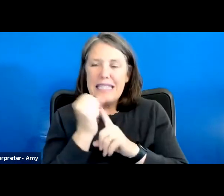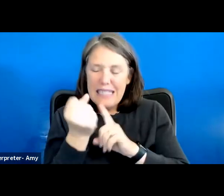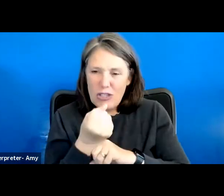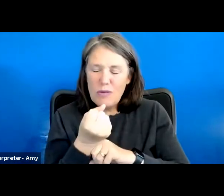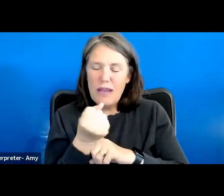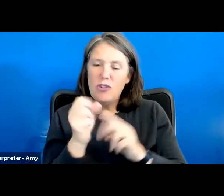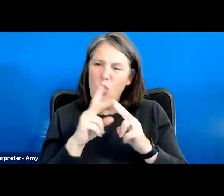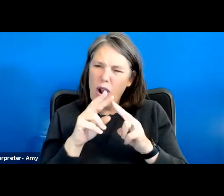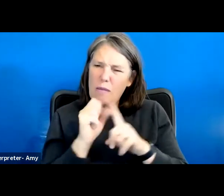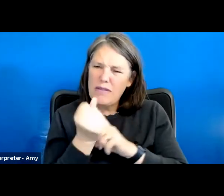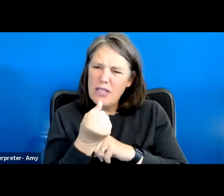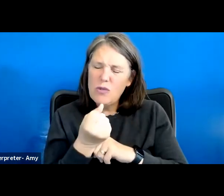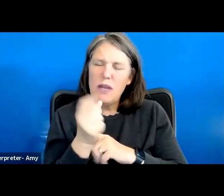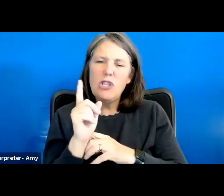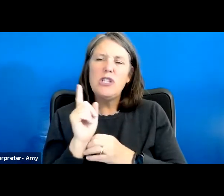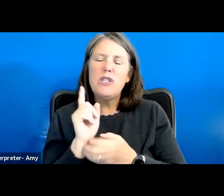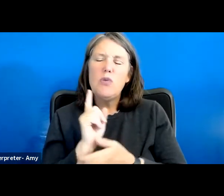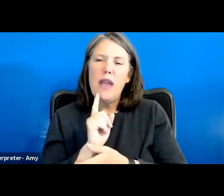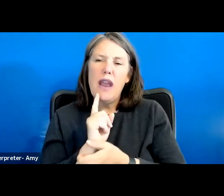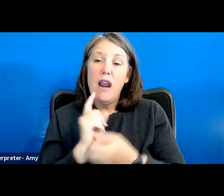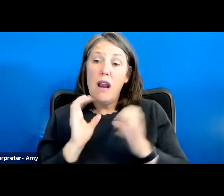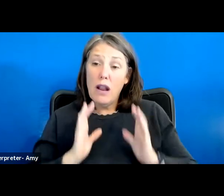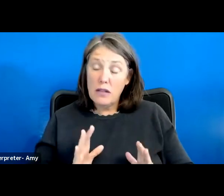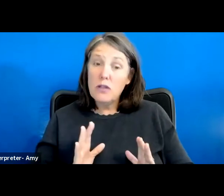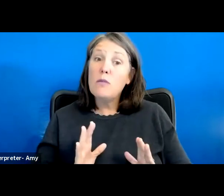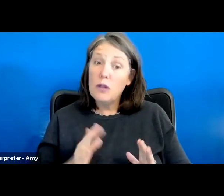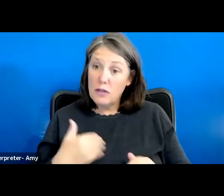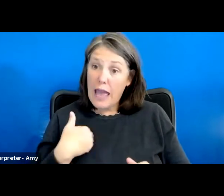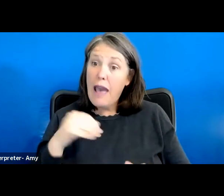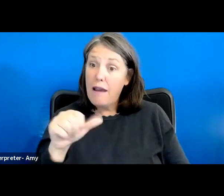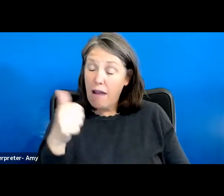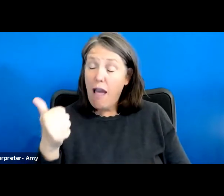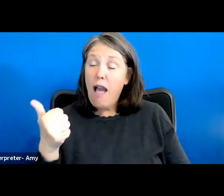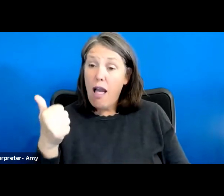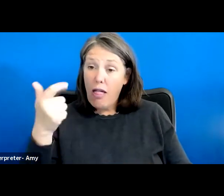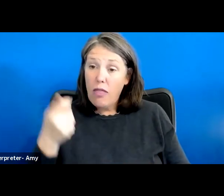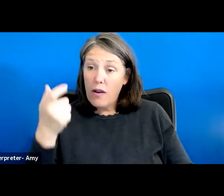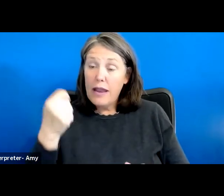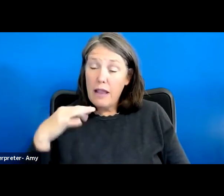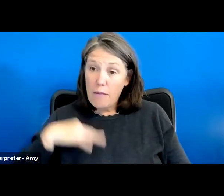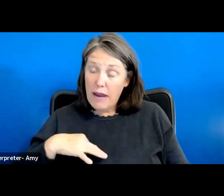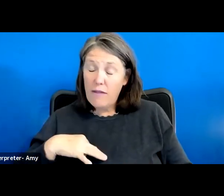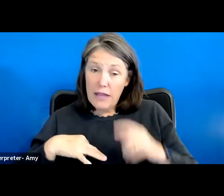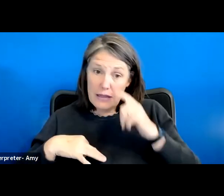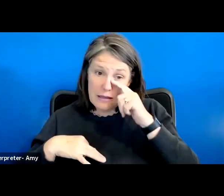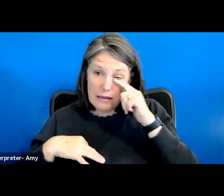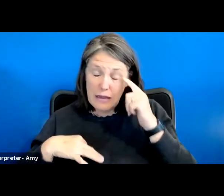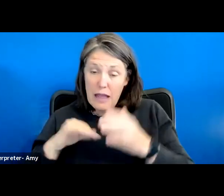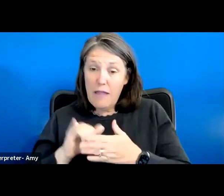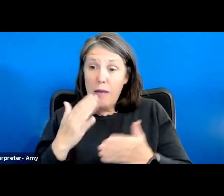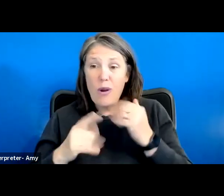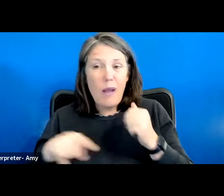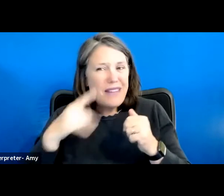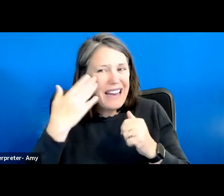or a couple situations where consumers did have some other income benefits that perhaps they didn't know